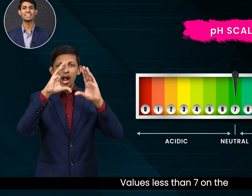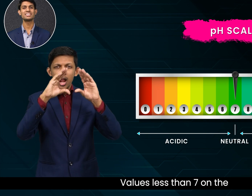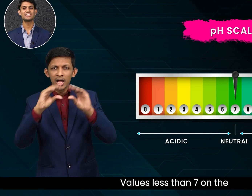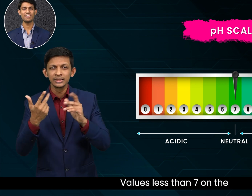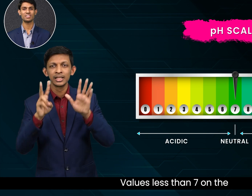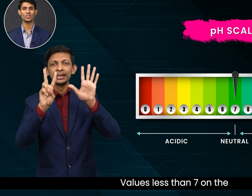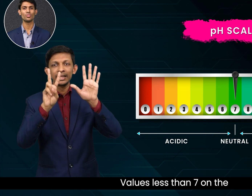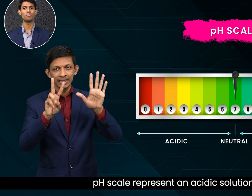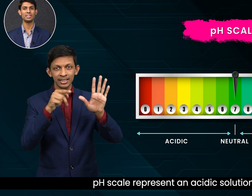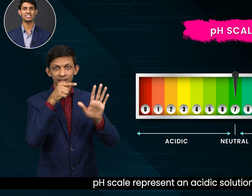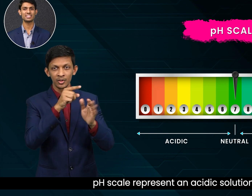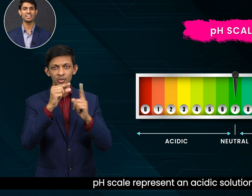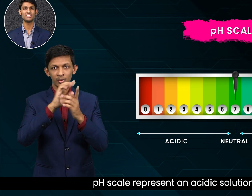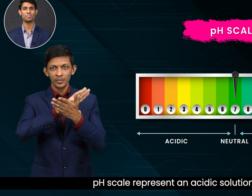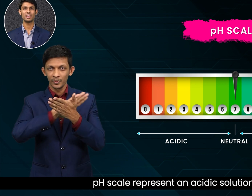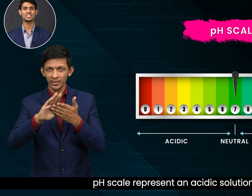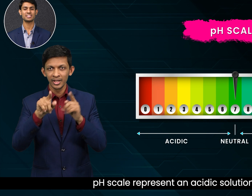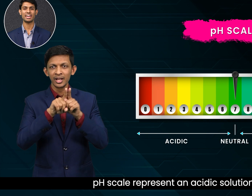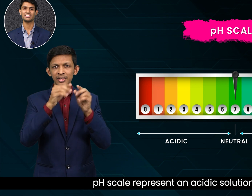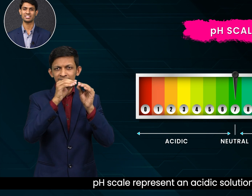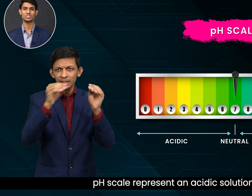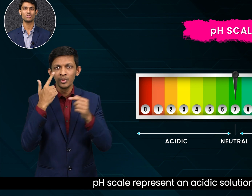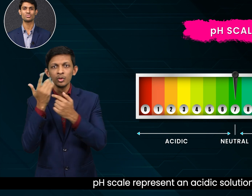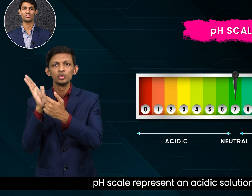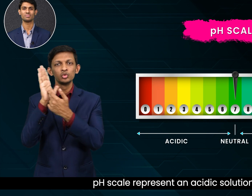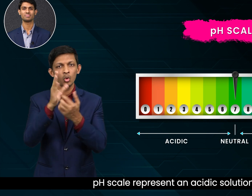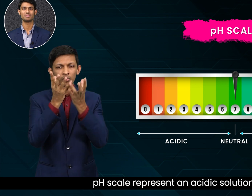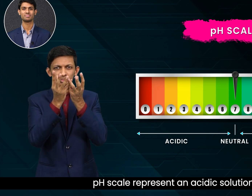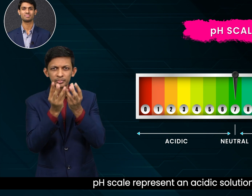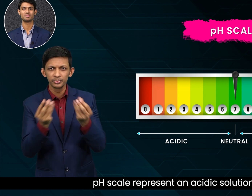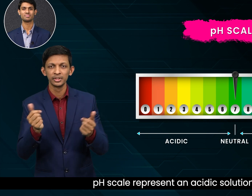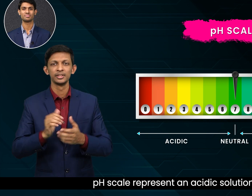Values less than 7 on the pH scale represent an acidic solution.